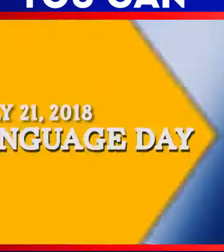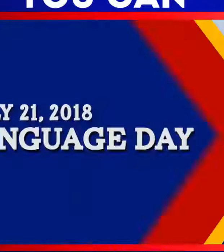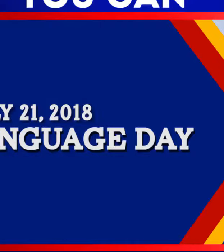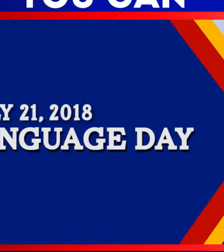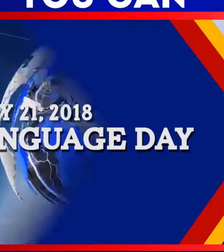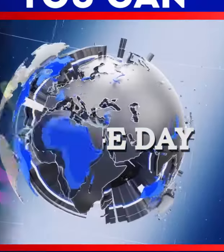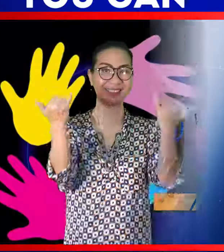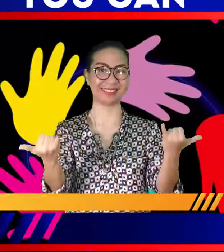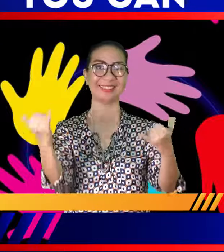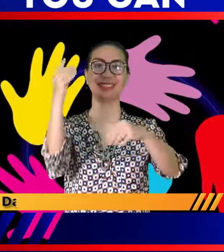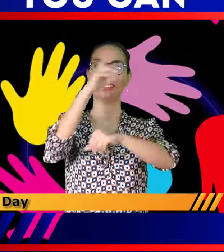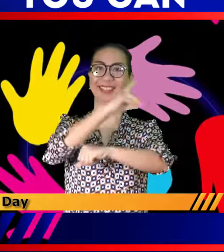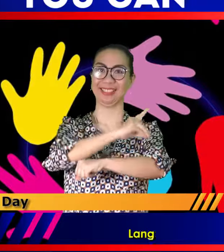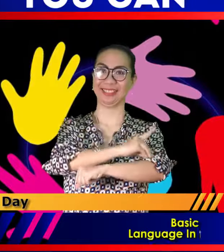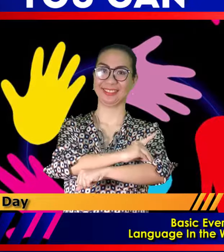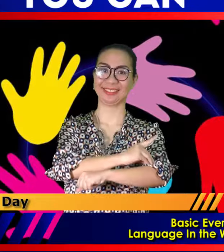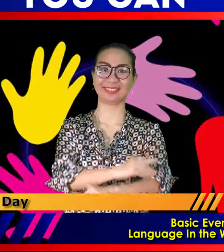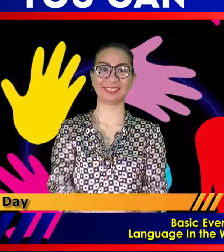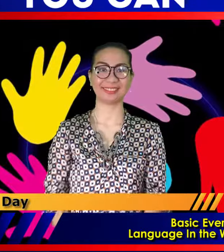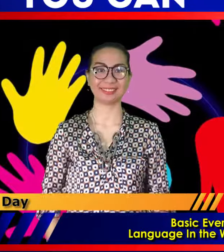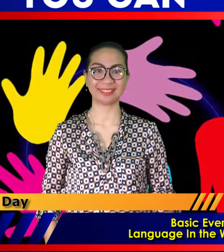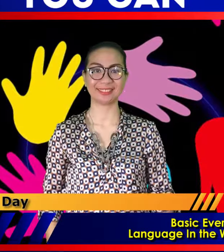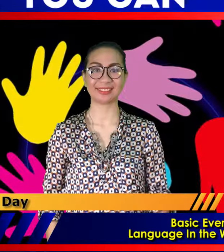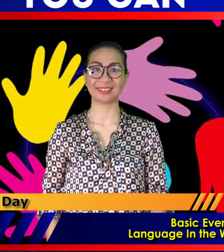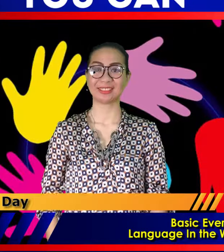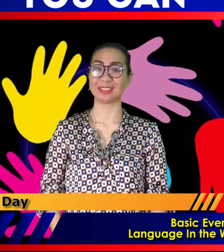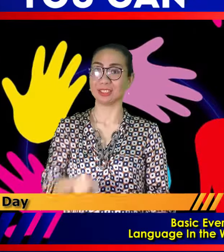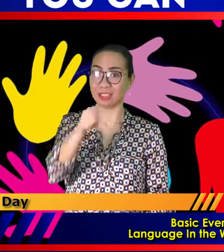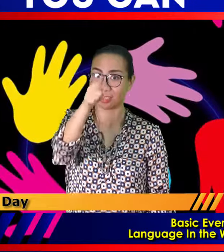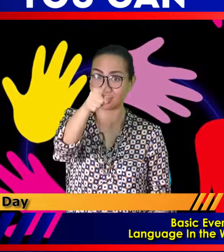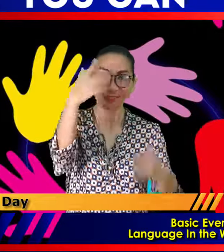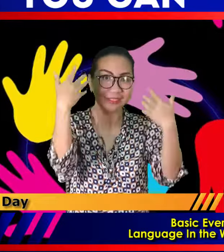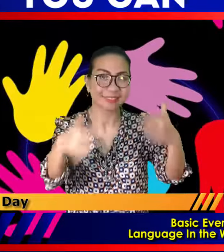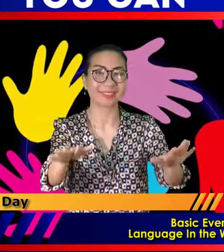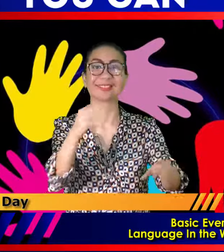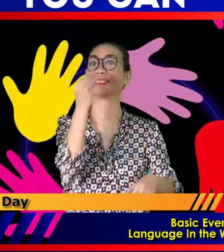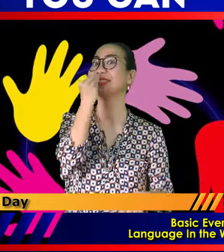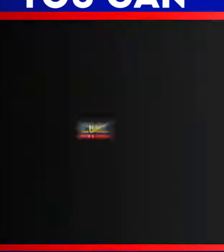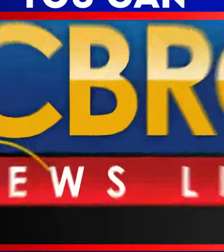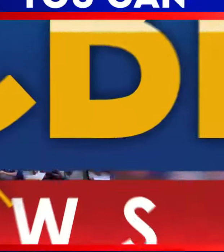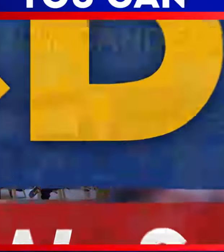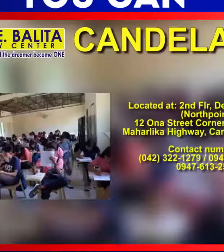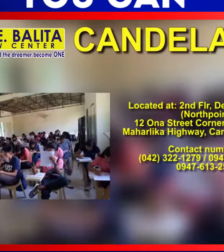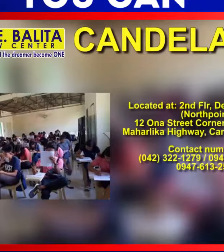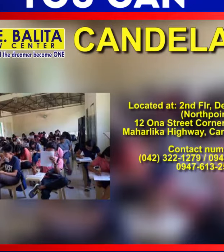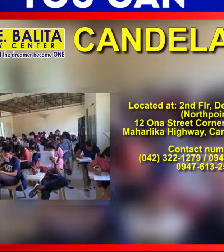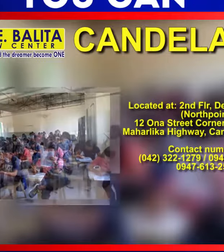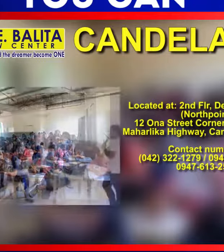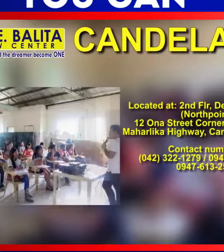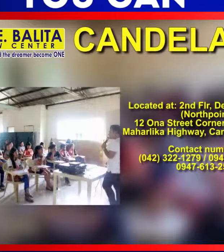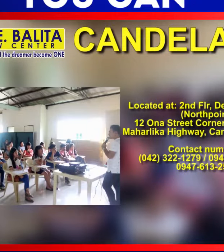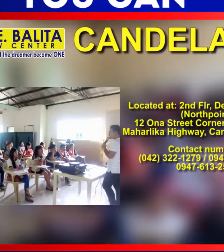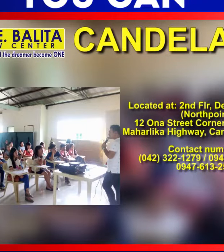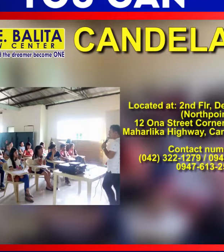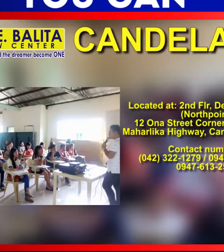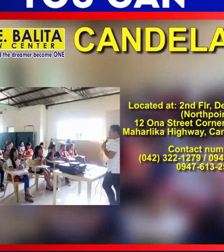Today on Language Day, basic everyday sign language in the workplace. This news feature is brought to us by